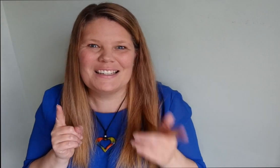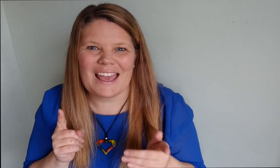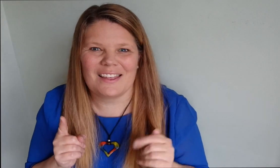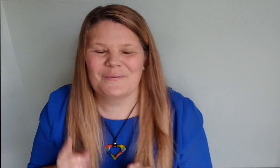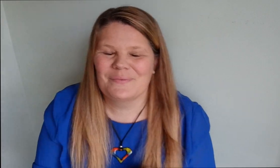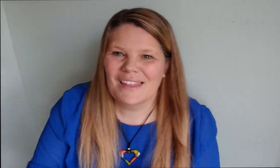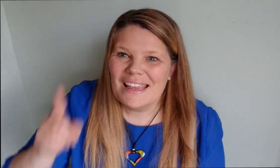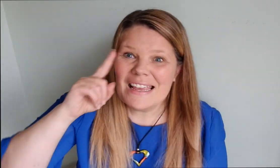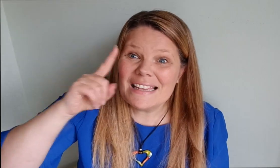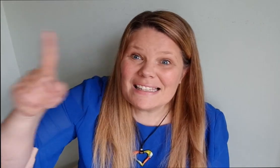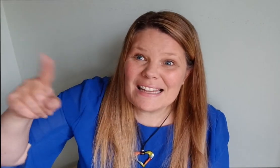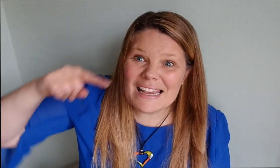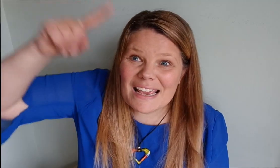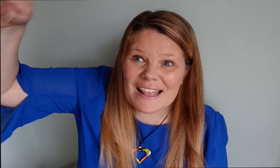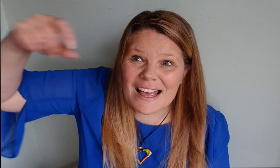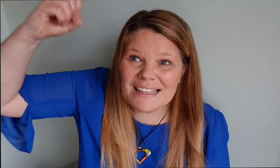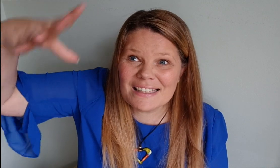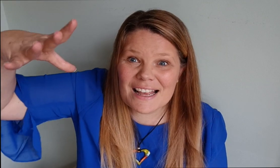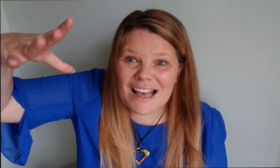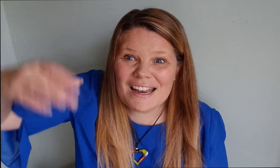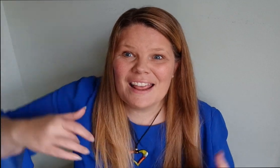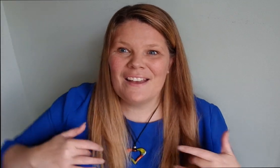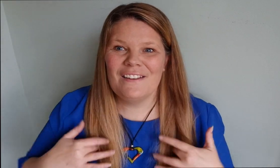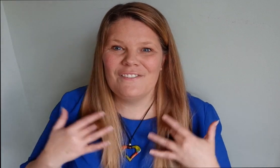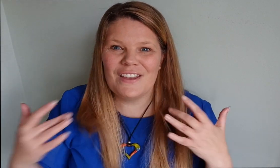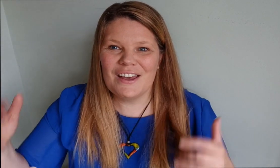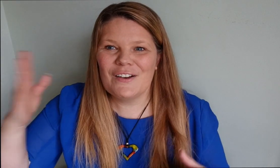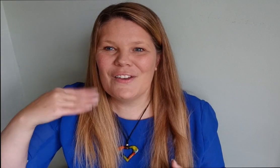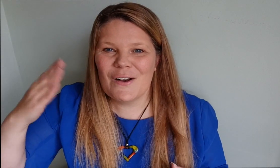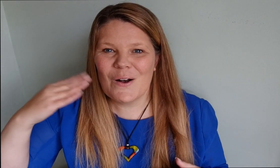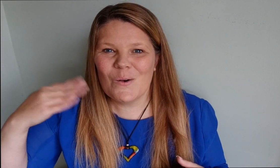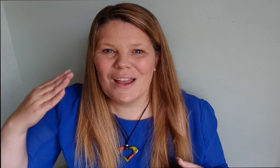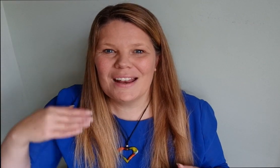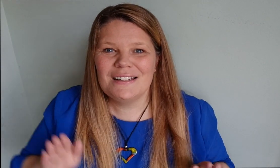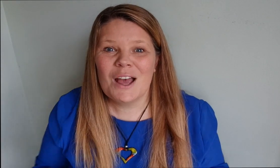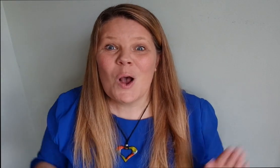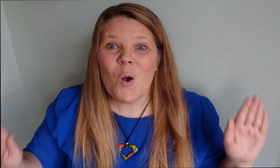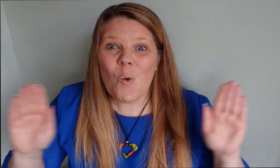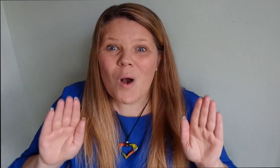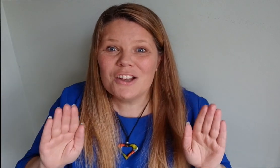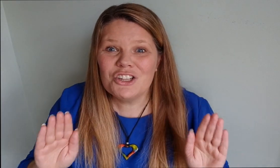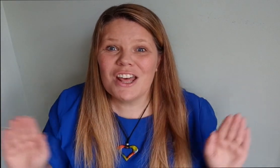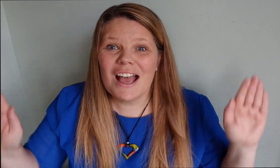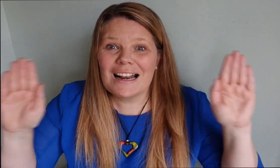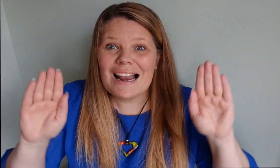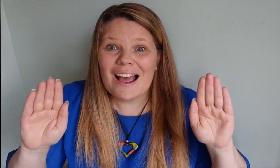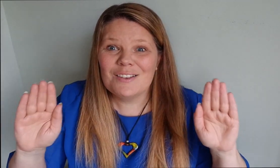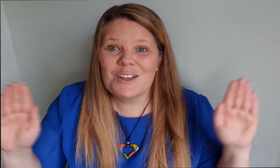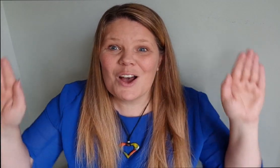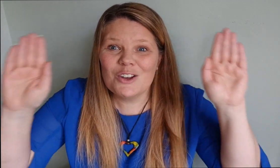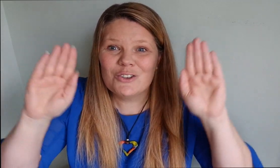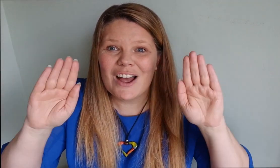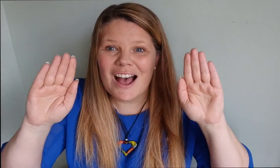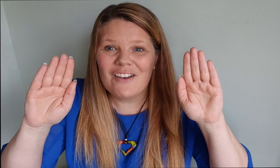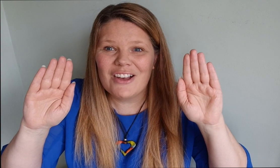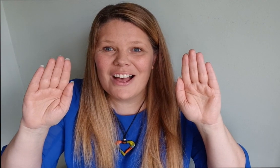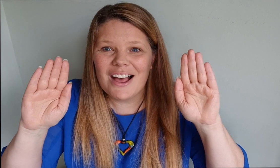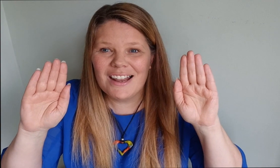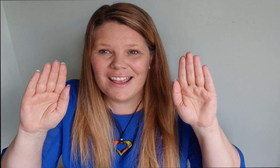together. See the sun, feel the wind, watch the clouds go travelling.